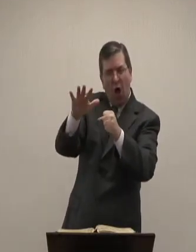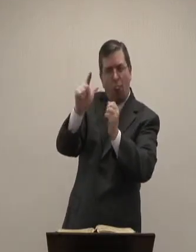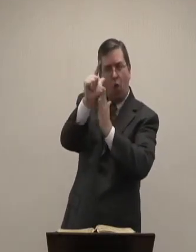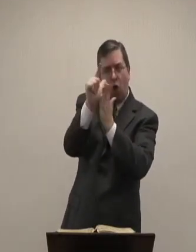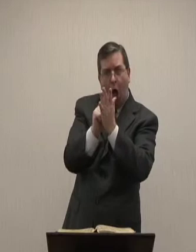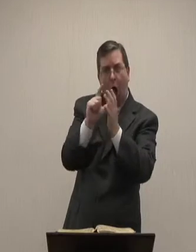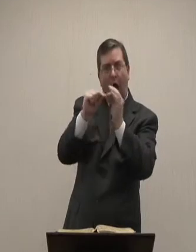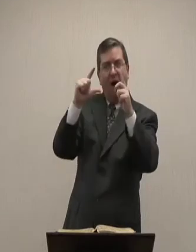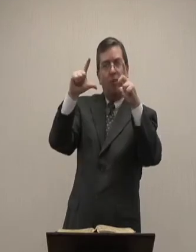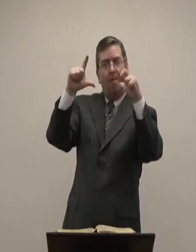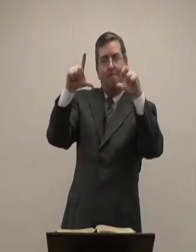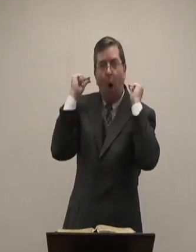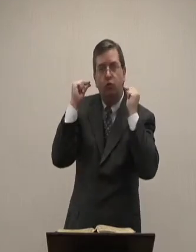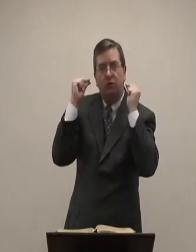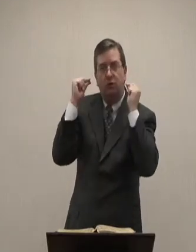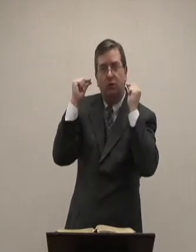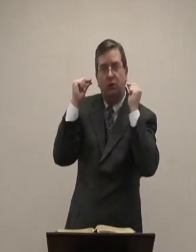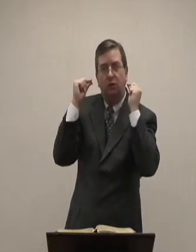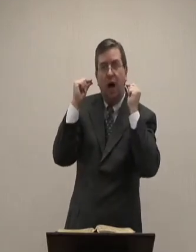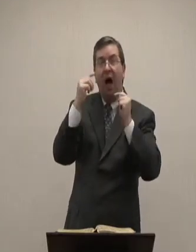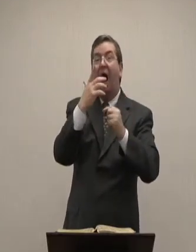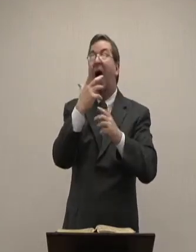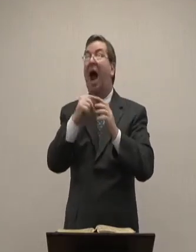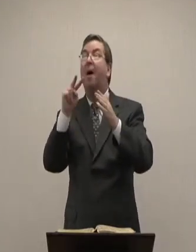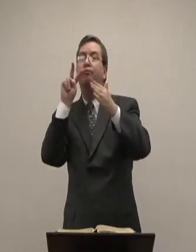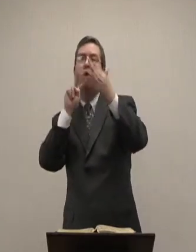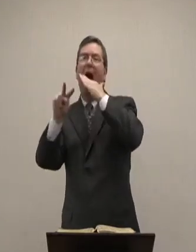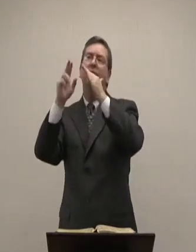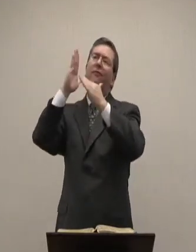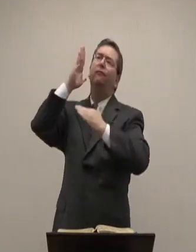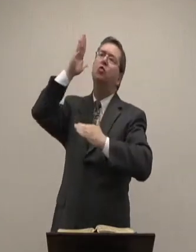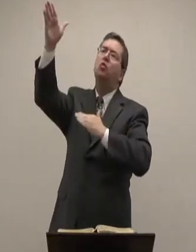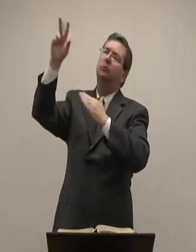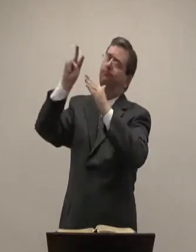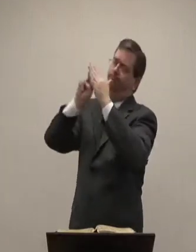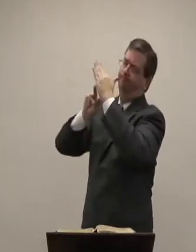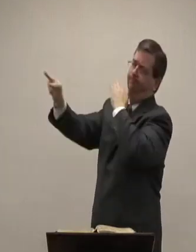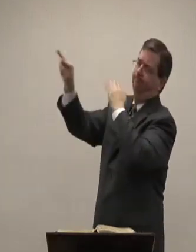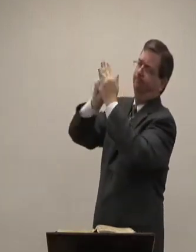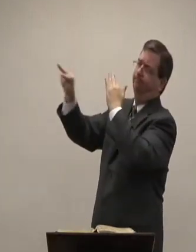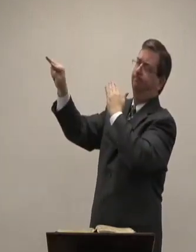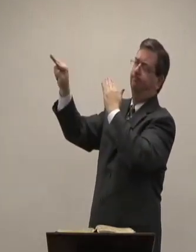Now it speaks of the fulfillment of the law of Moses in the Word of God. And the prophets.